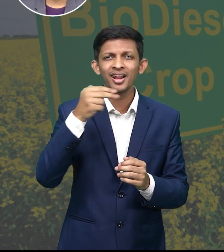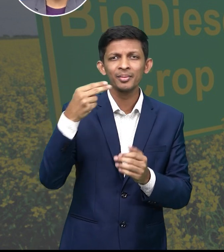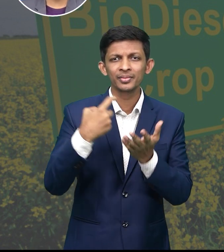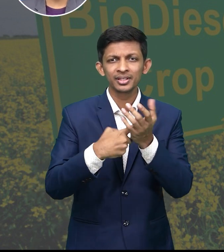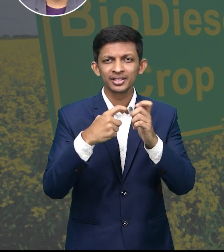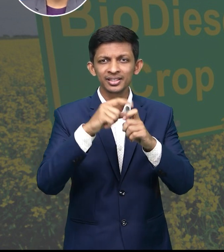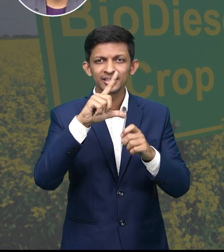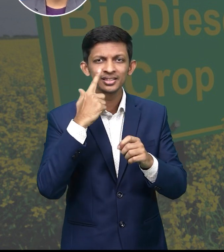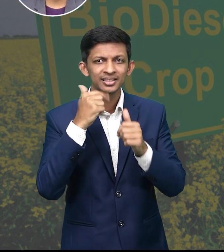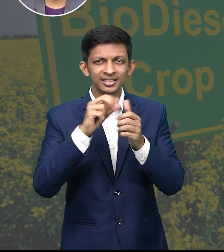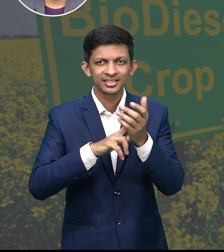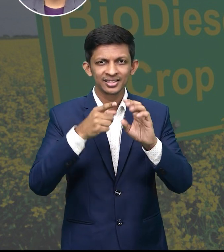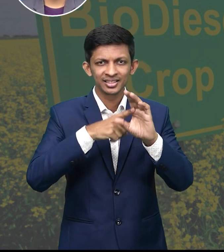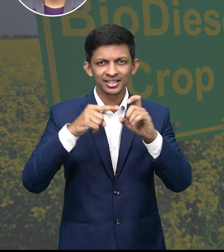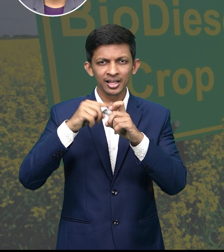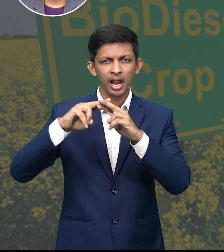Jatropha planting.